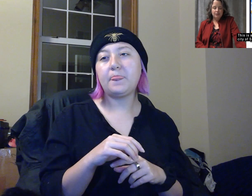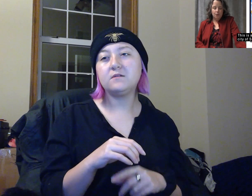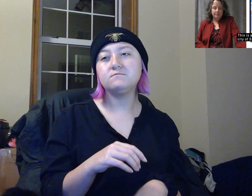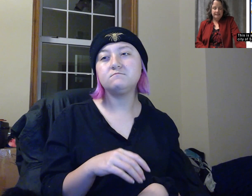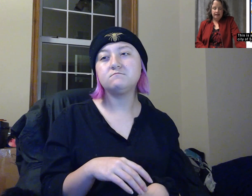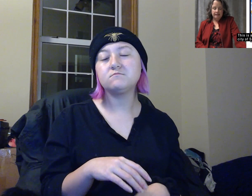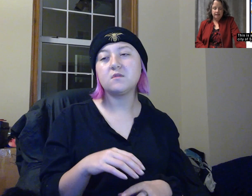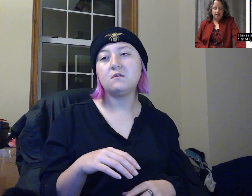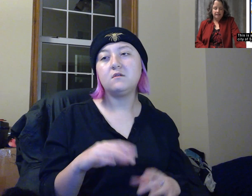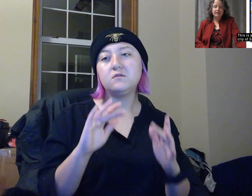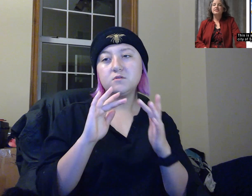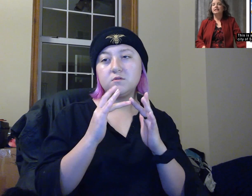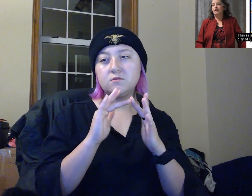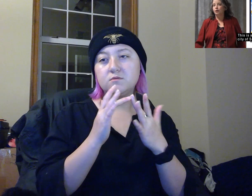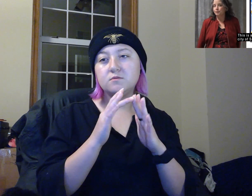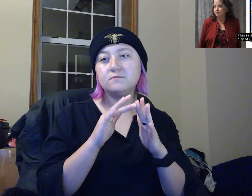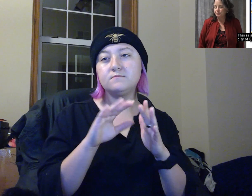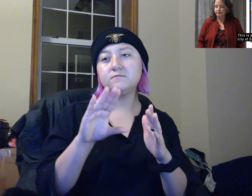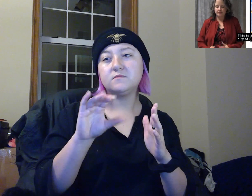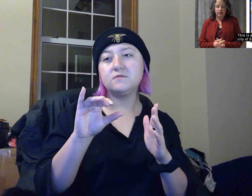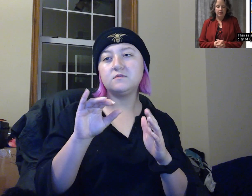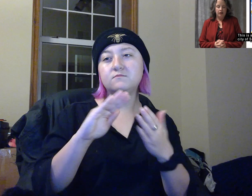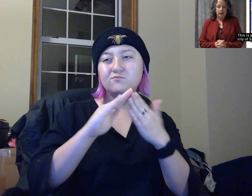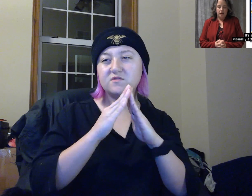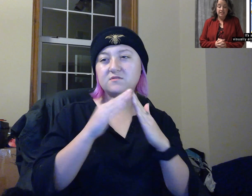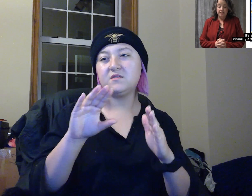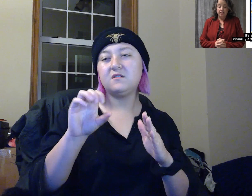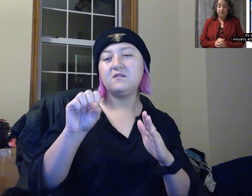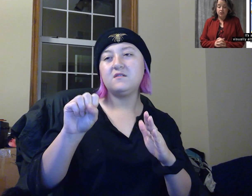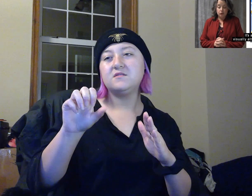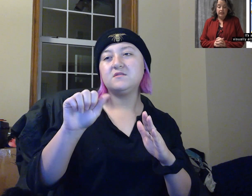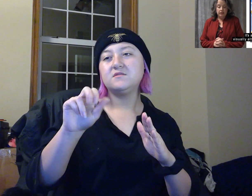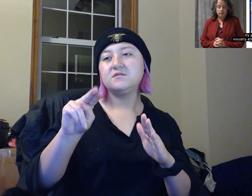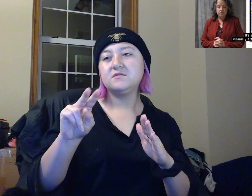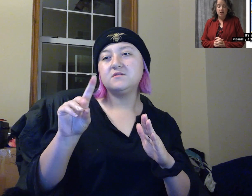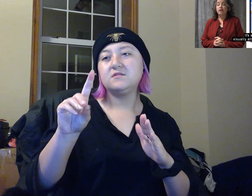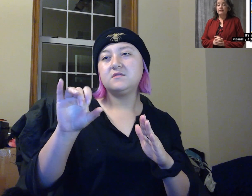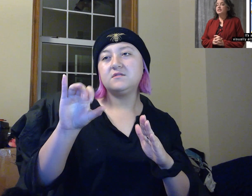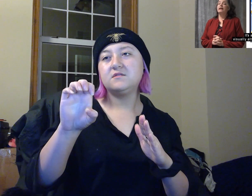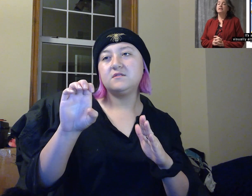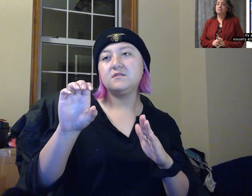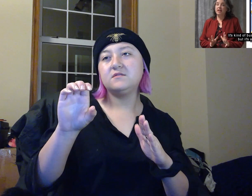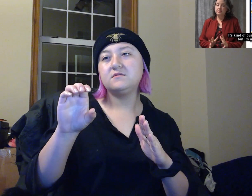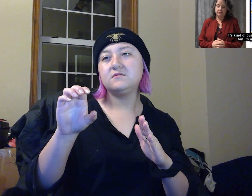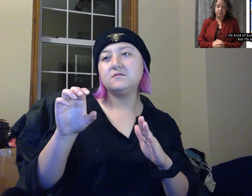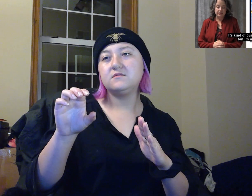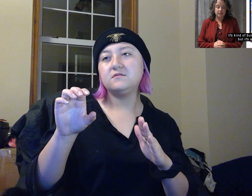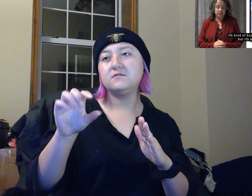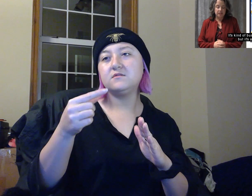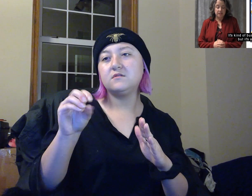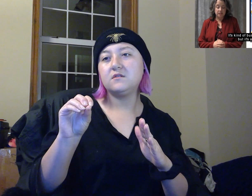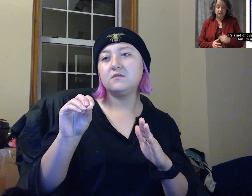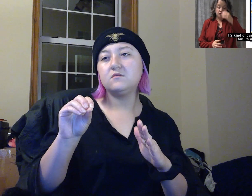This is a website, City of San Diego. It's a very visually attractive site. It's kind of busy for my